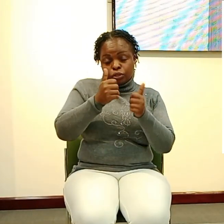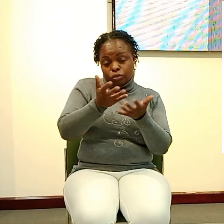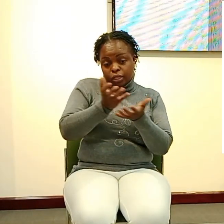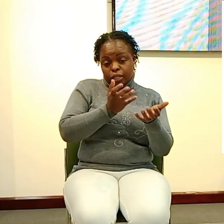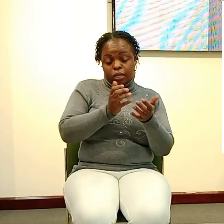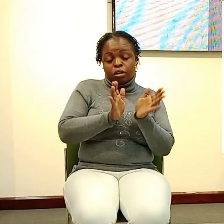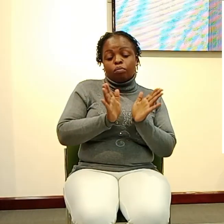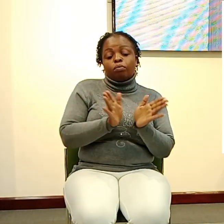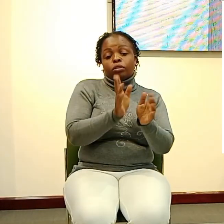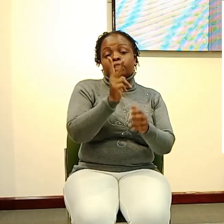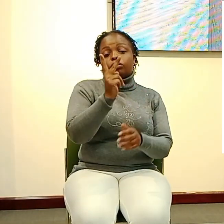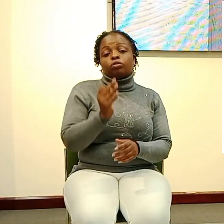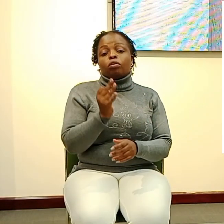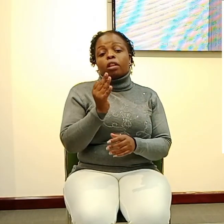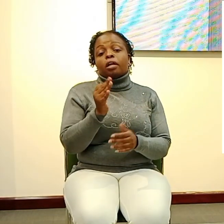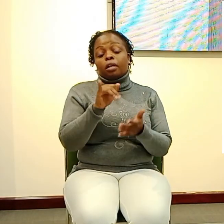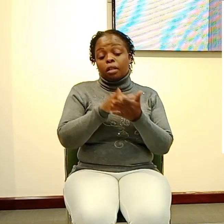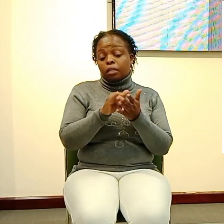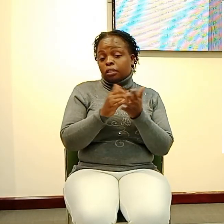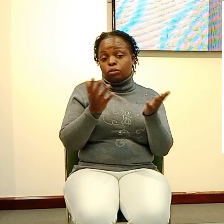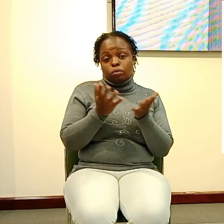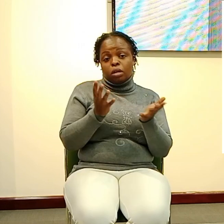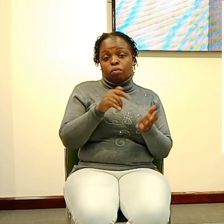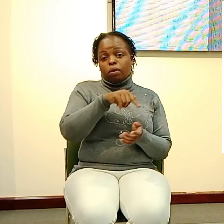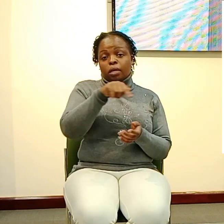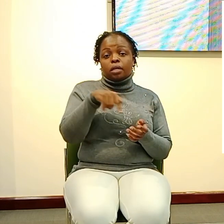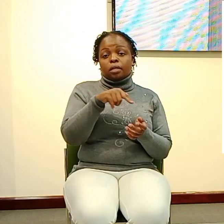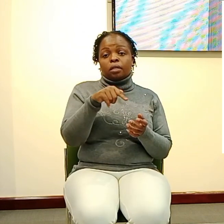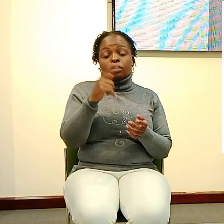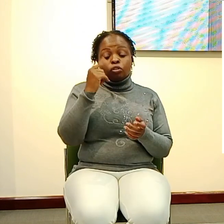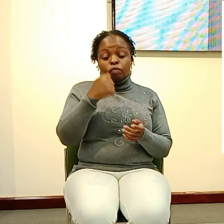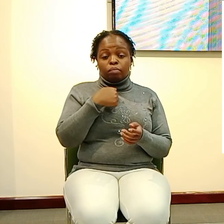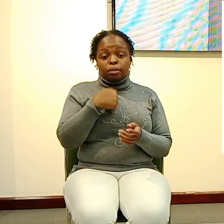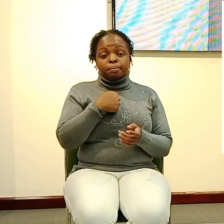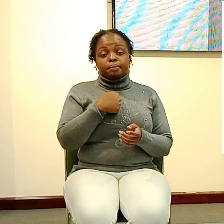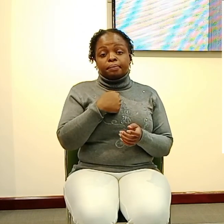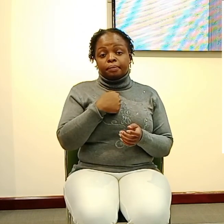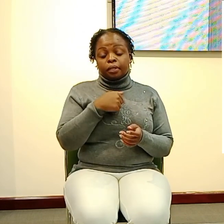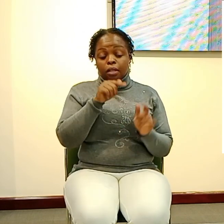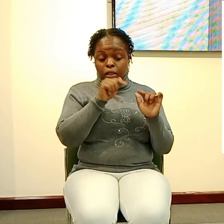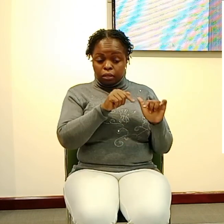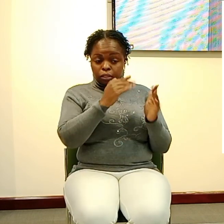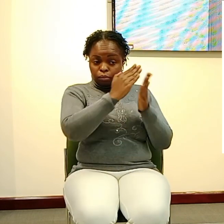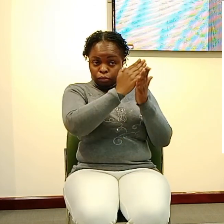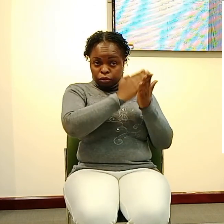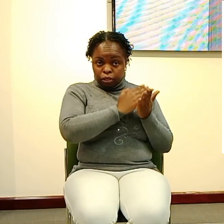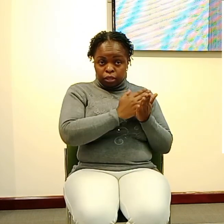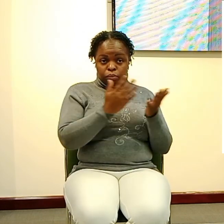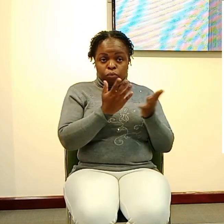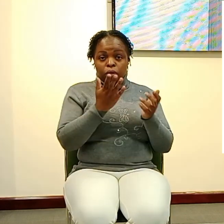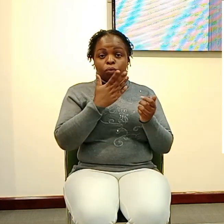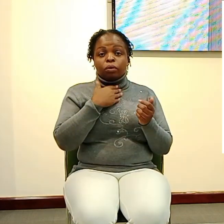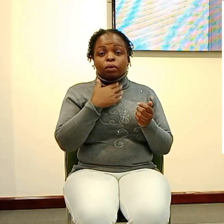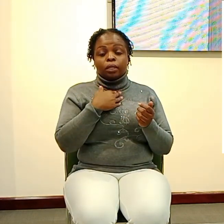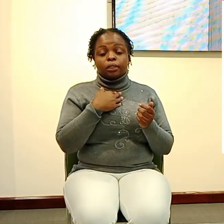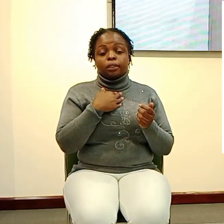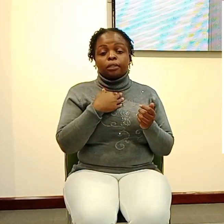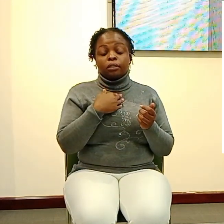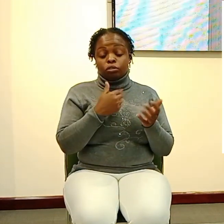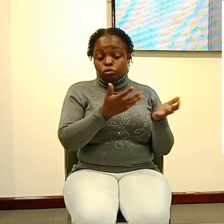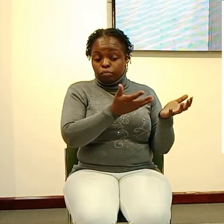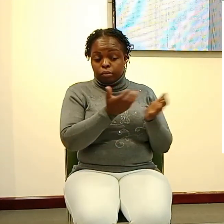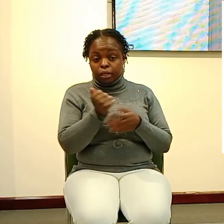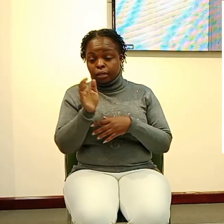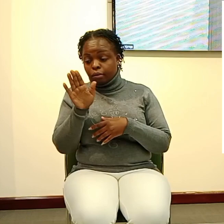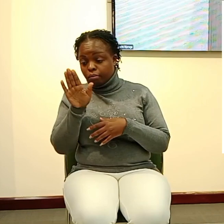the 2/3, and that's where we are. So for me, this program where we want to now bring